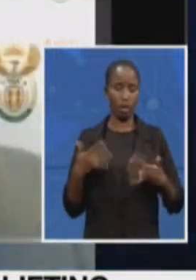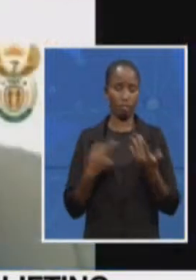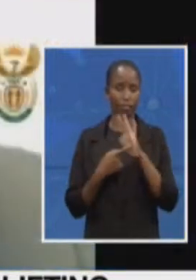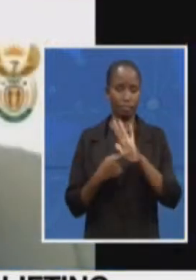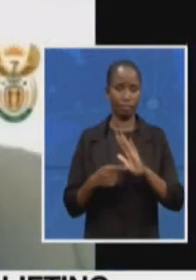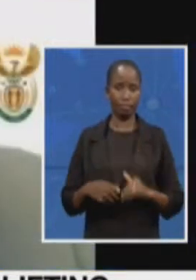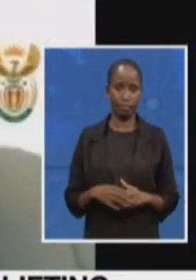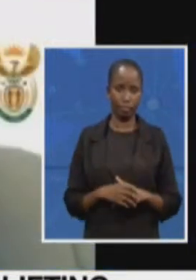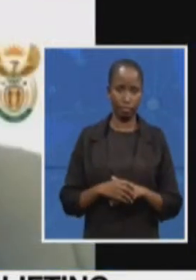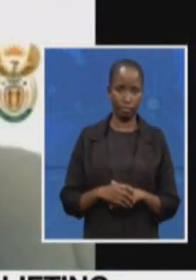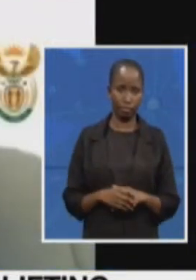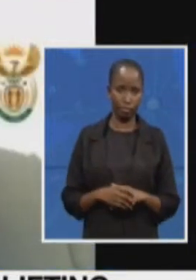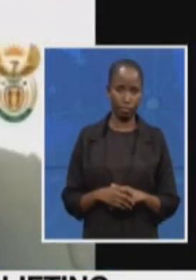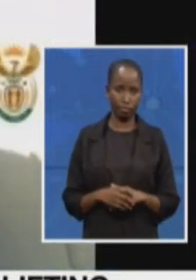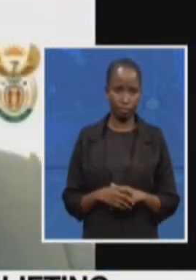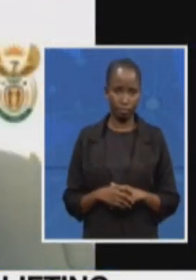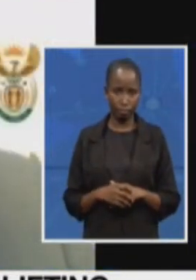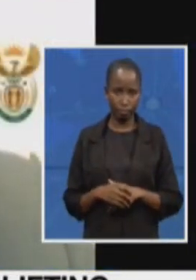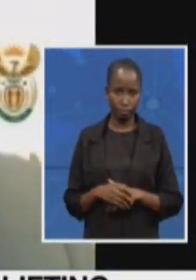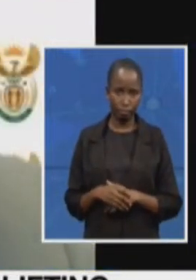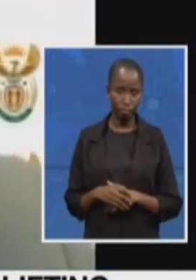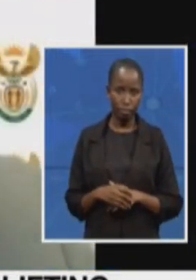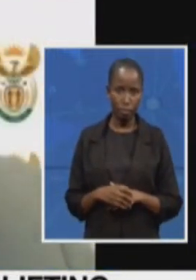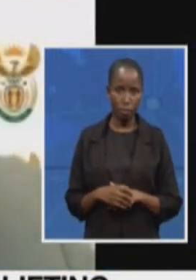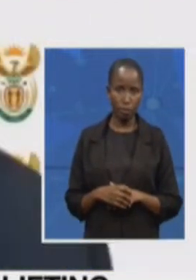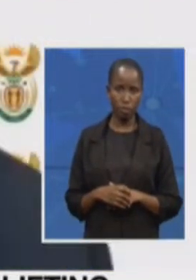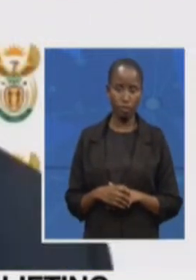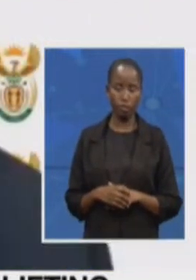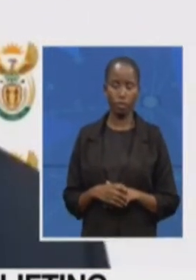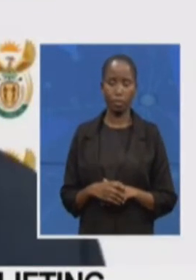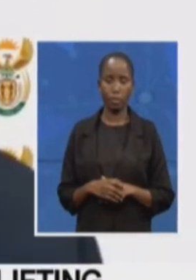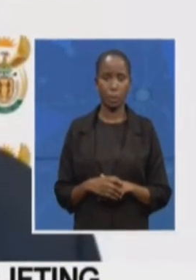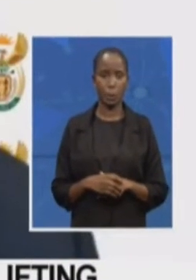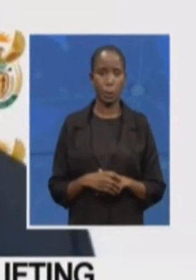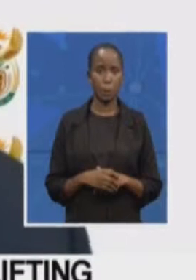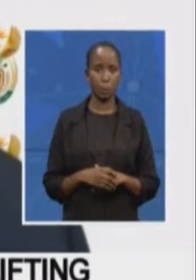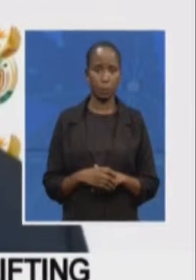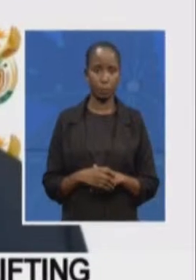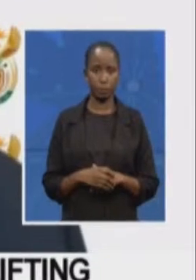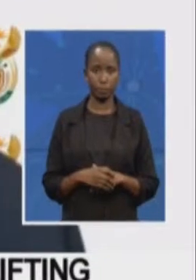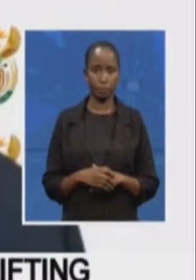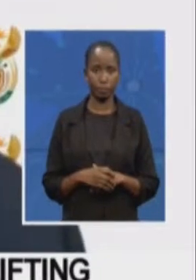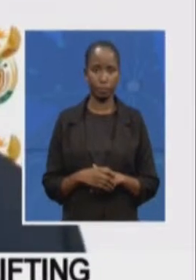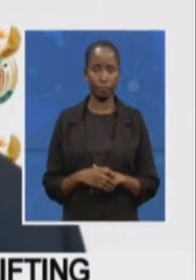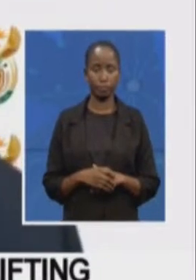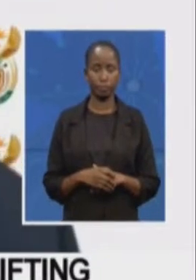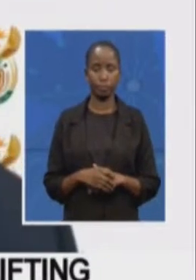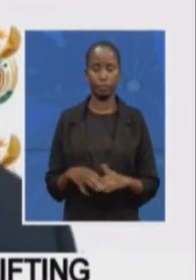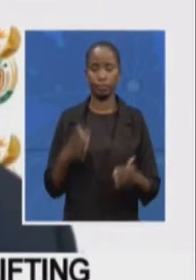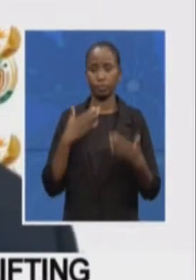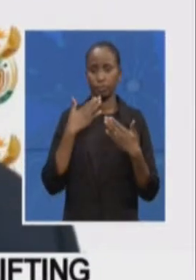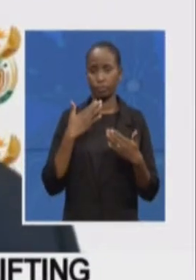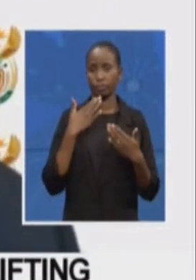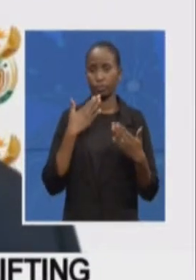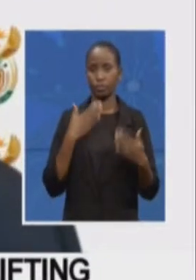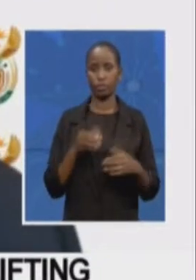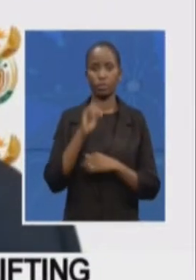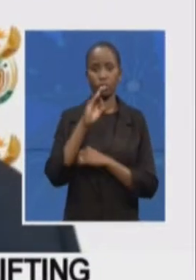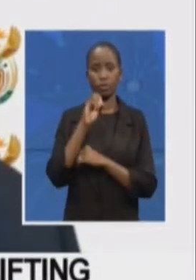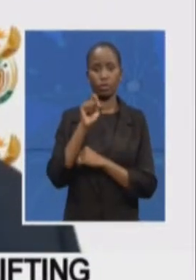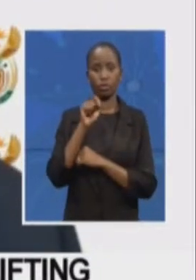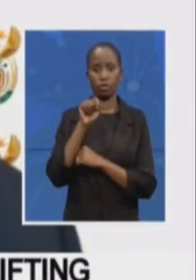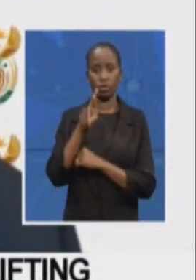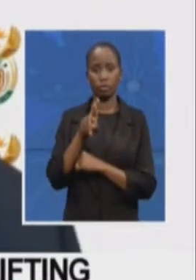and welcome. Over to you, Honorable Minister. Thank you very much, Foster. Thank you. And good morning to all the panelists.